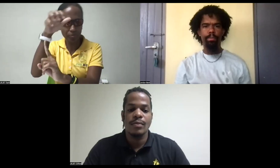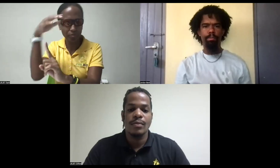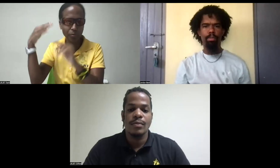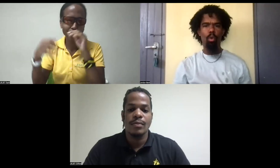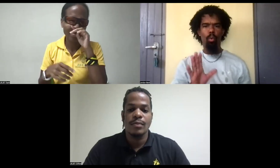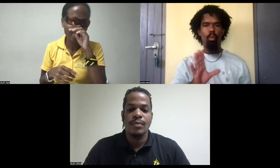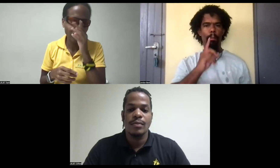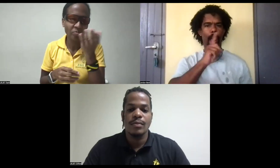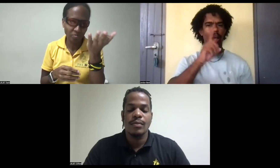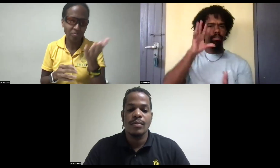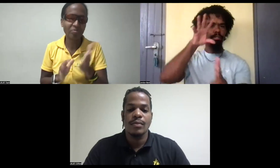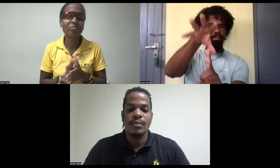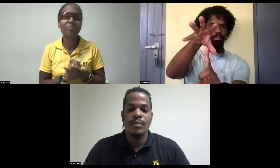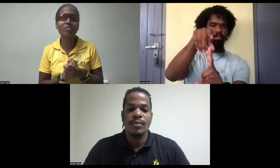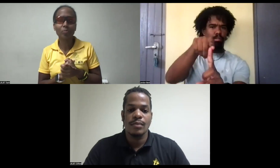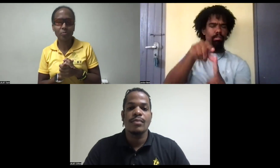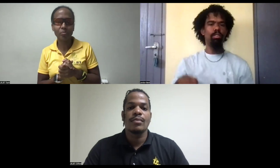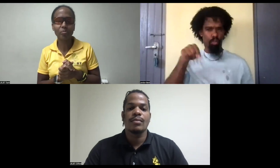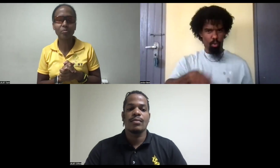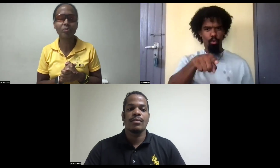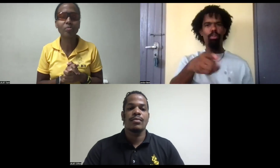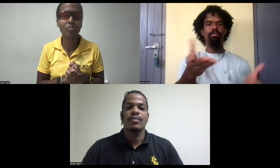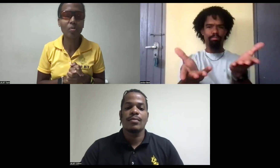So please spotlight Clifton.